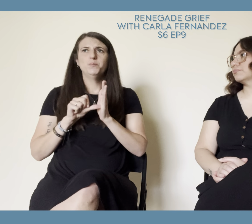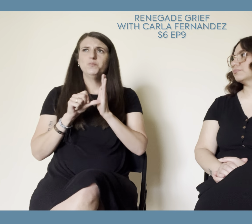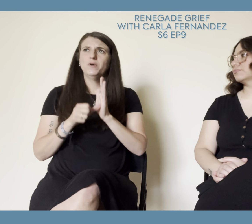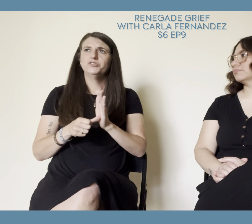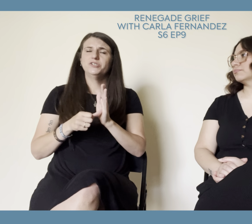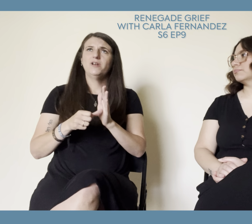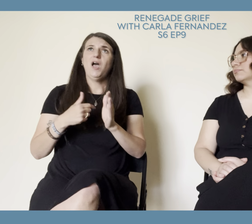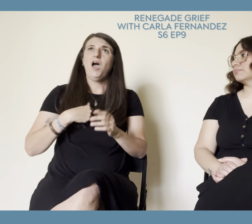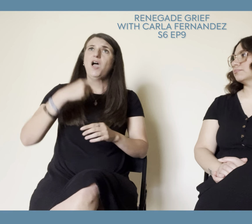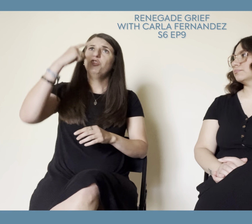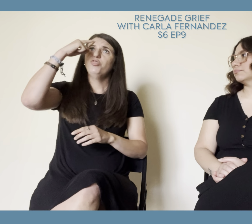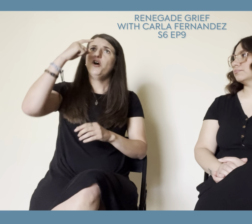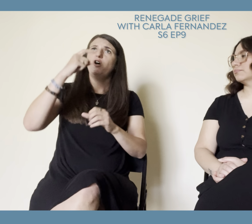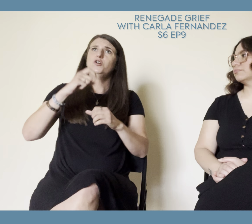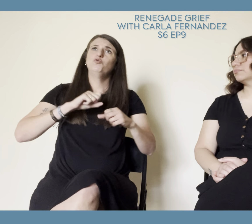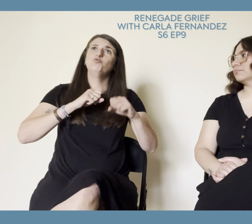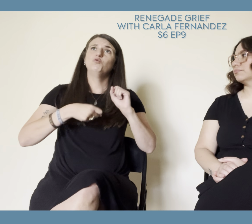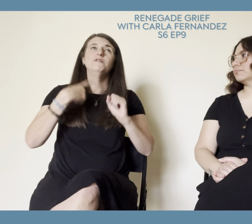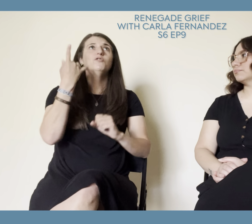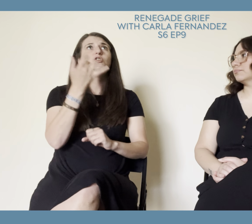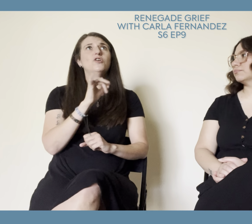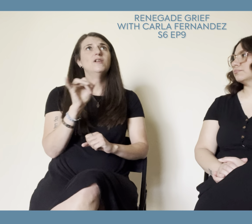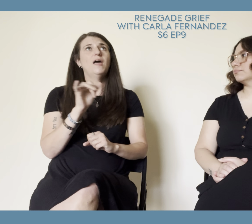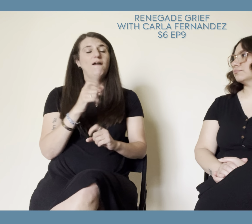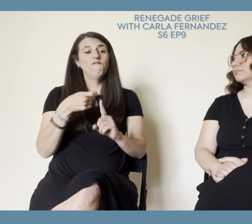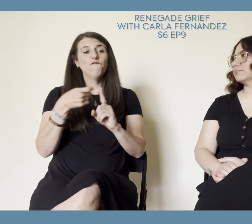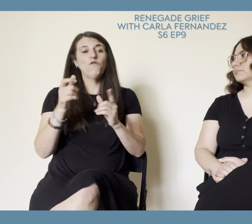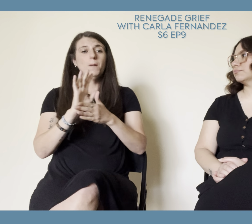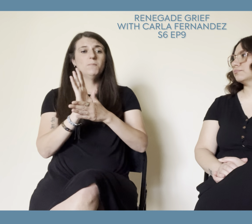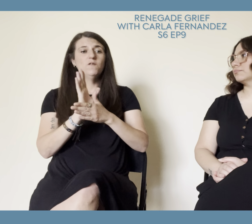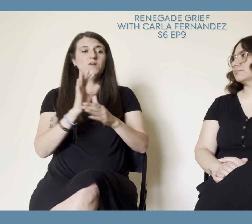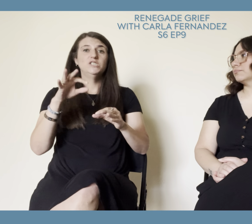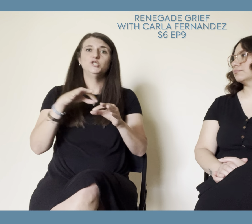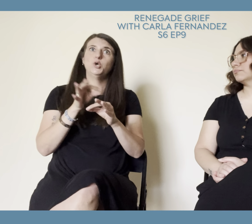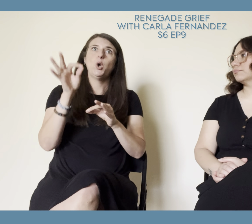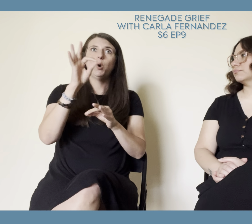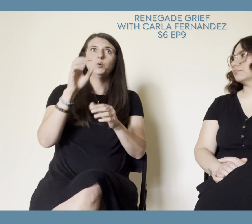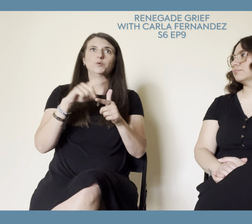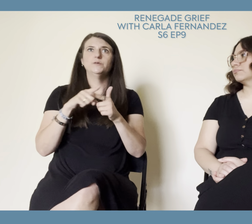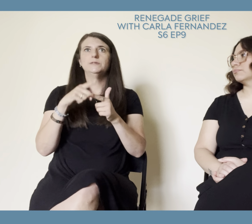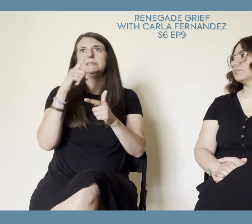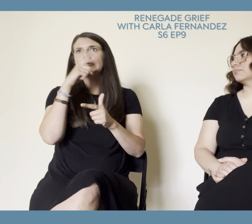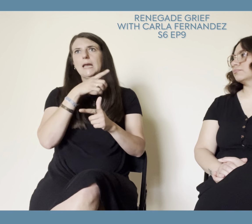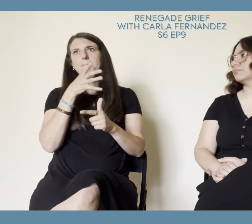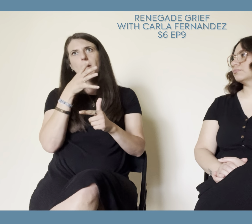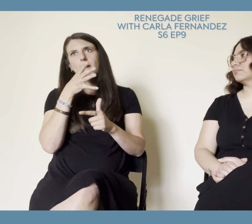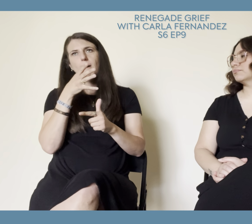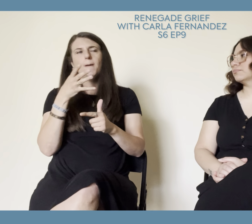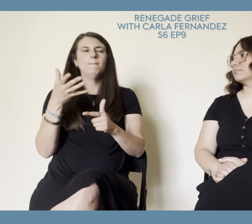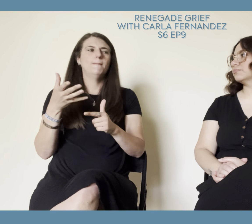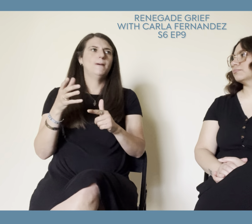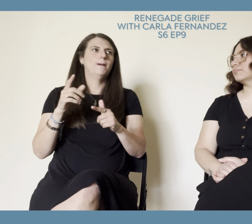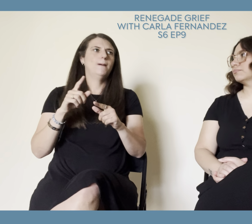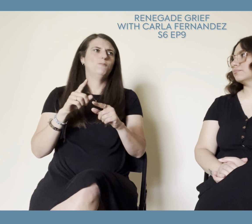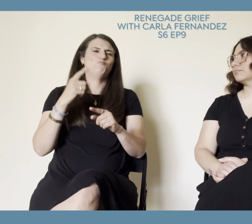grief looked like was like from movies like Ghost or Stepmom, or these sort of one-note